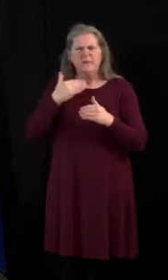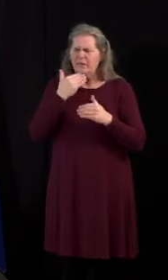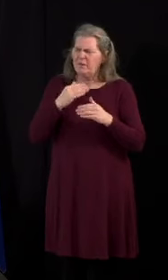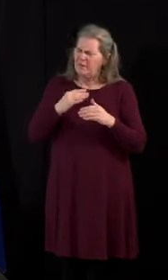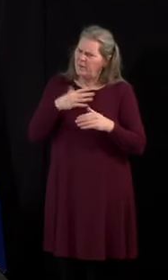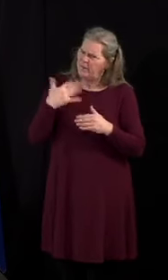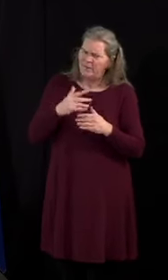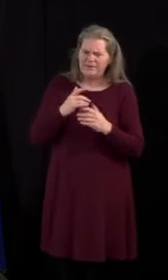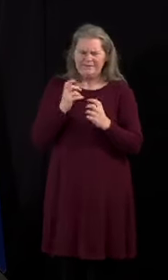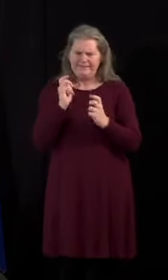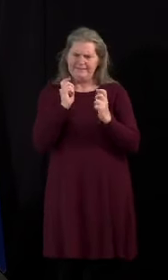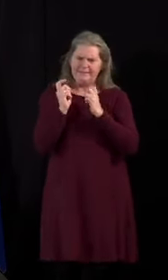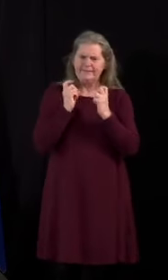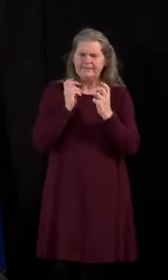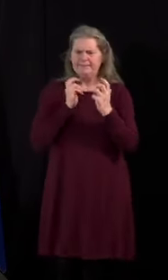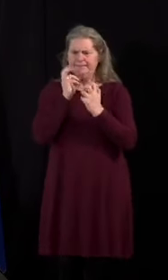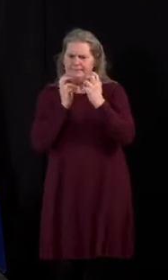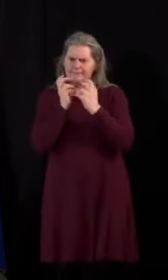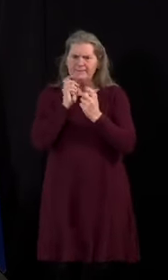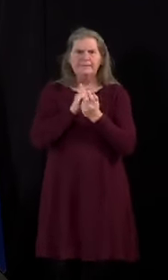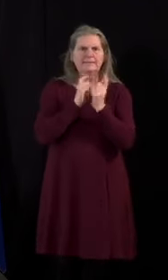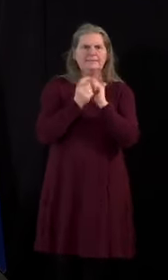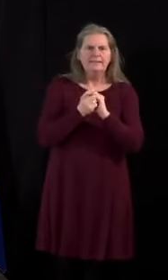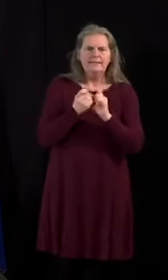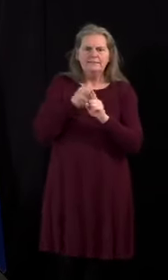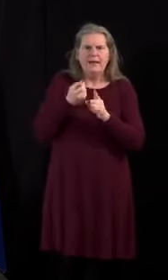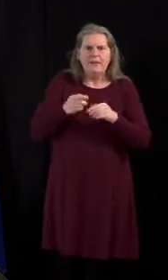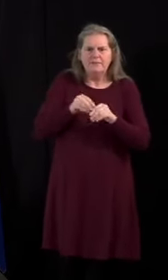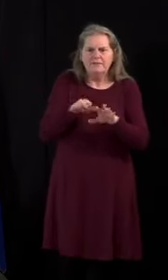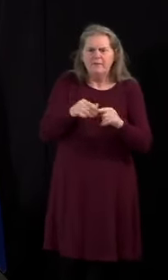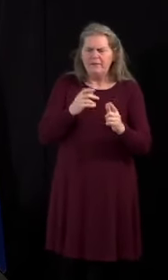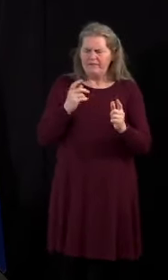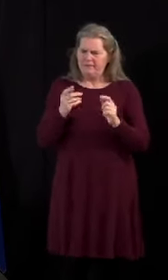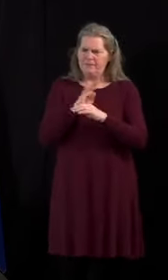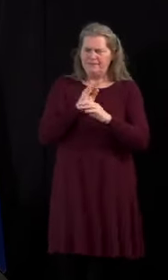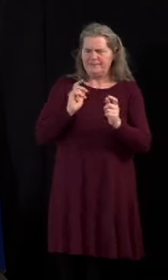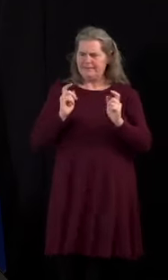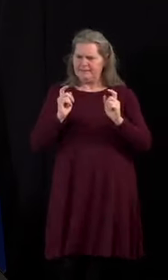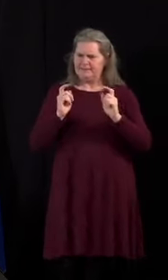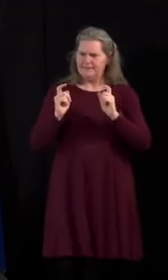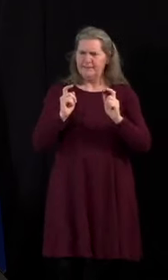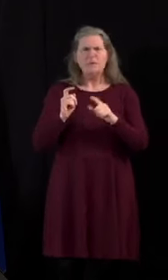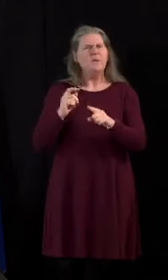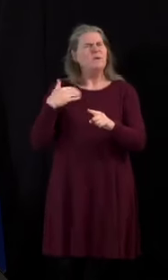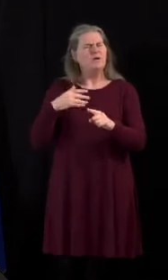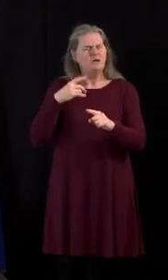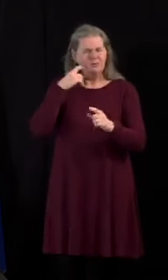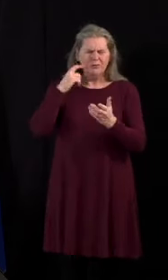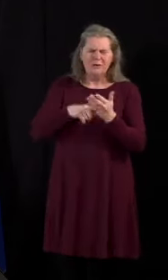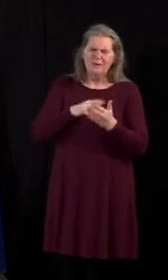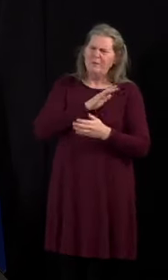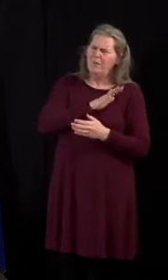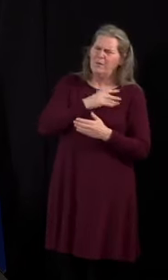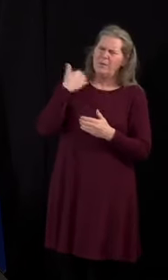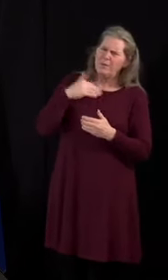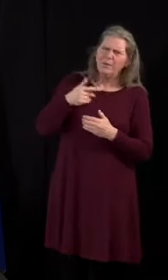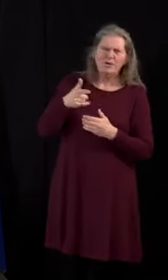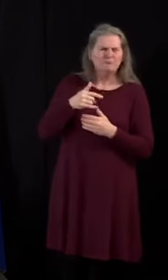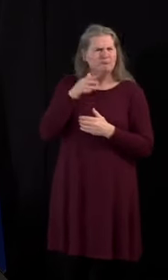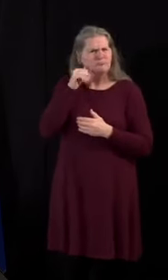seen businesses adjust and readjust to the changing nature of this pandemic. It is a real testament to how nimble